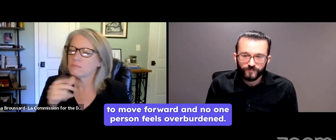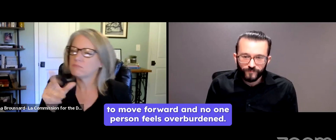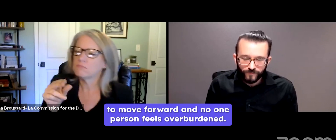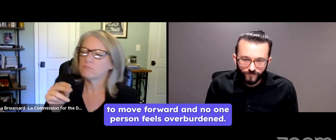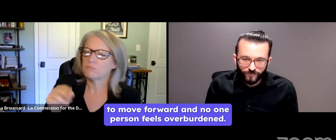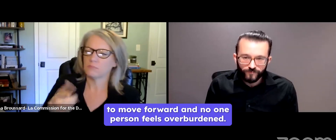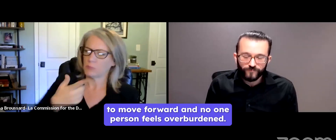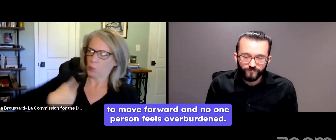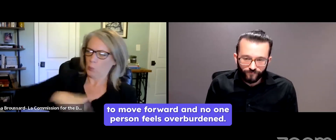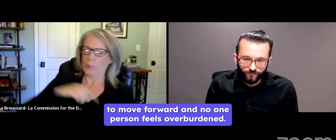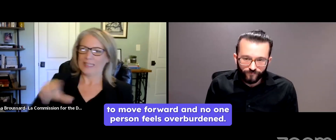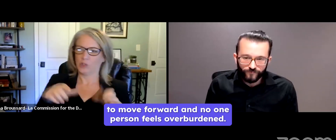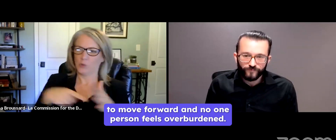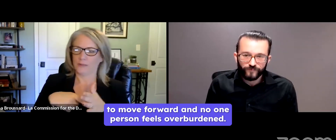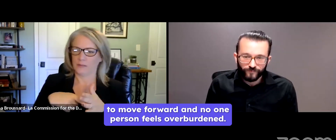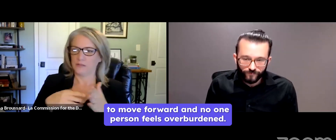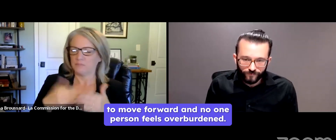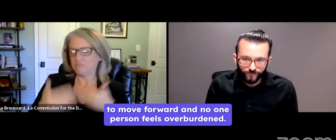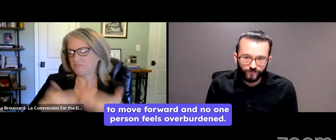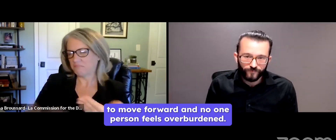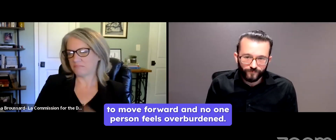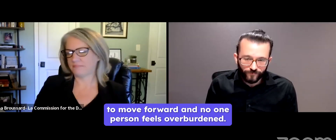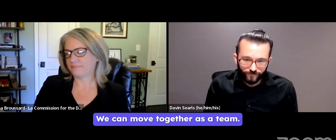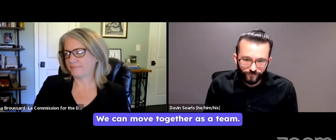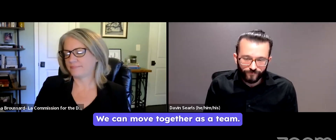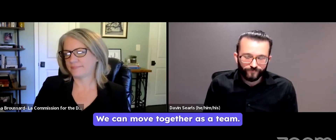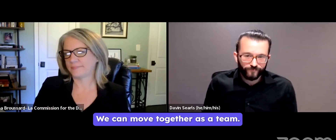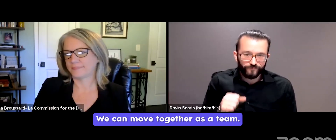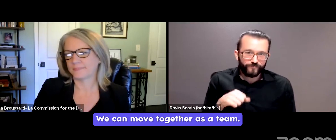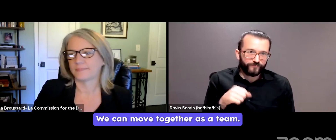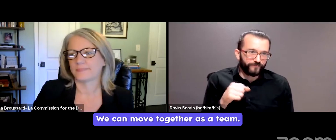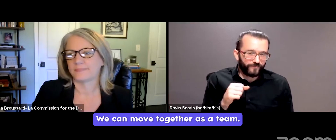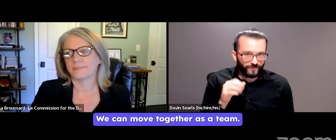move forward and no one person feels overburdened. We can move together as a team.